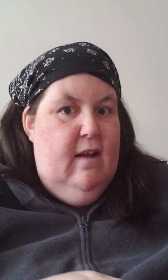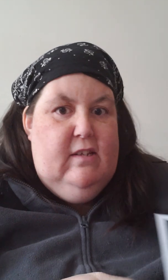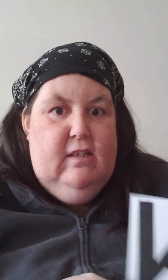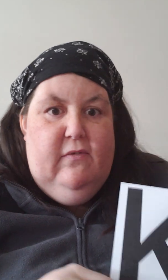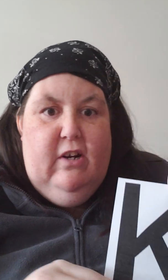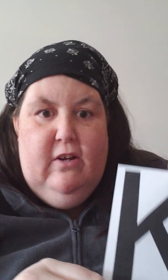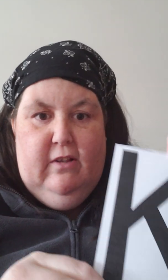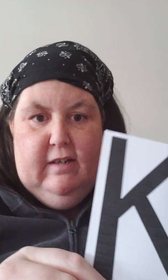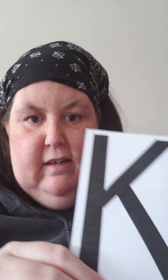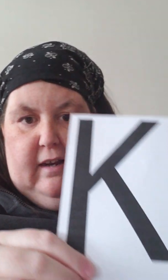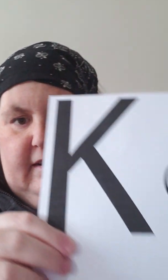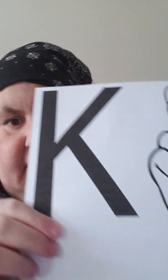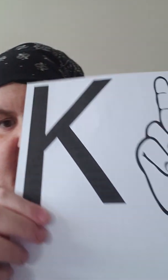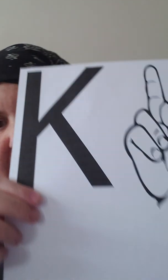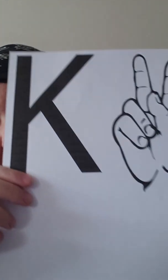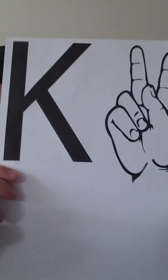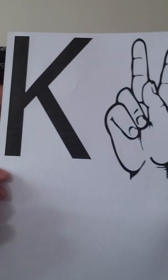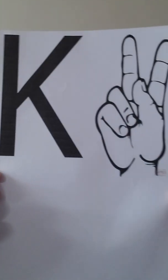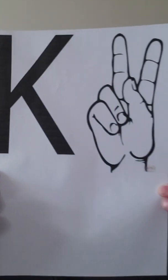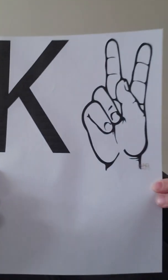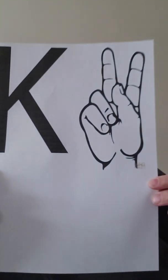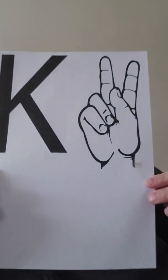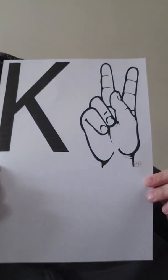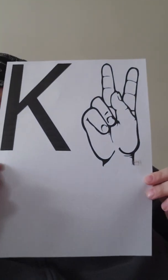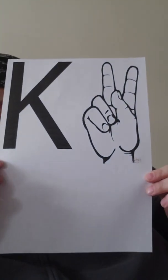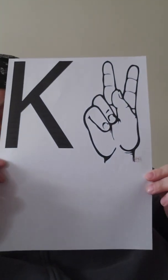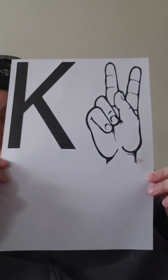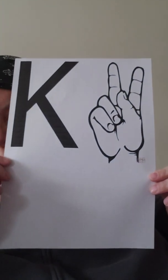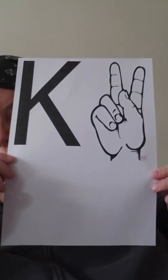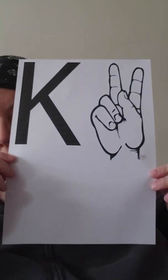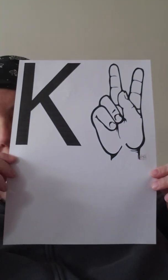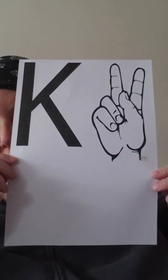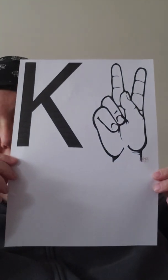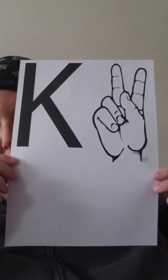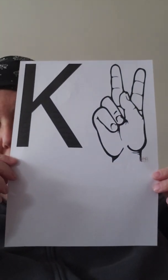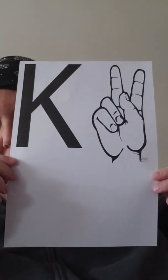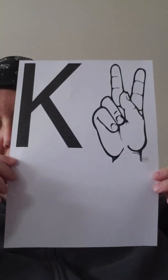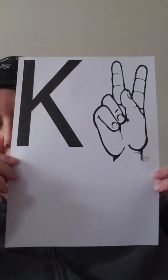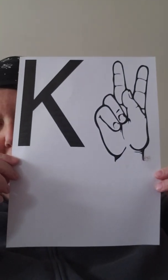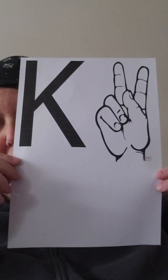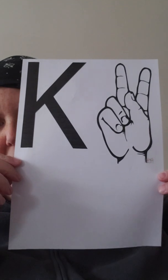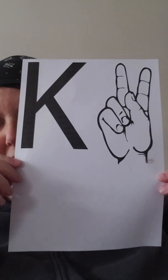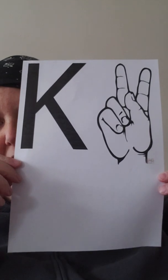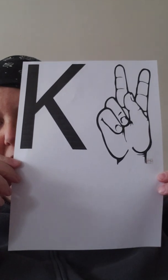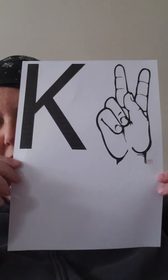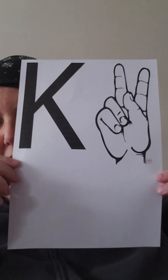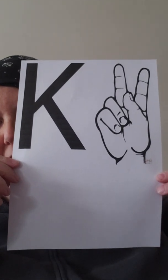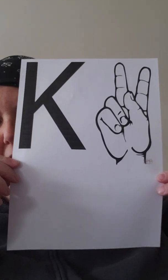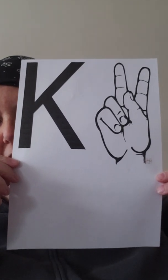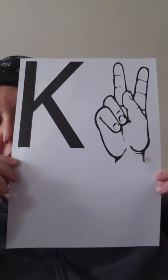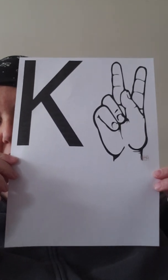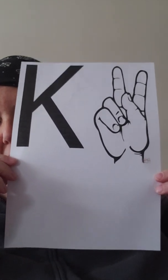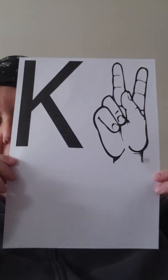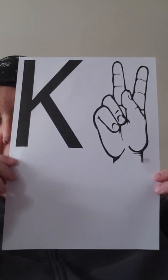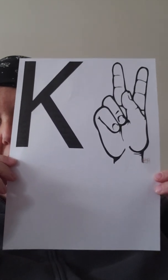this is for you, Lisa. I hope you will be able to see it on the screen. So that's how you do letter K in